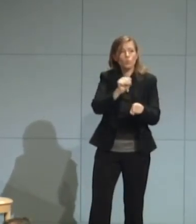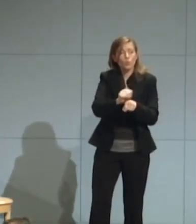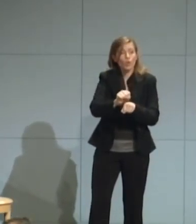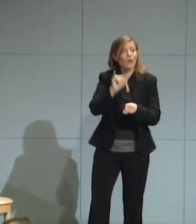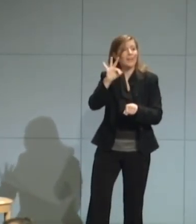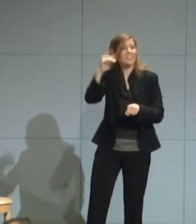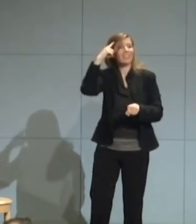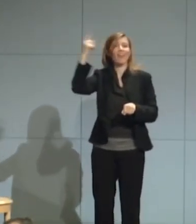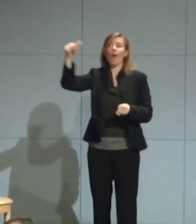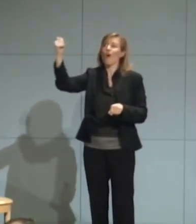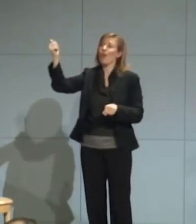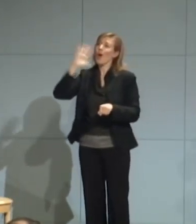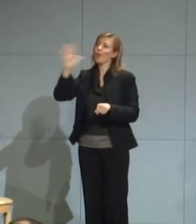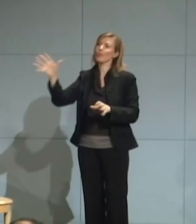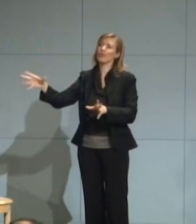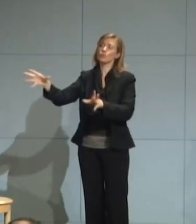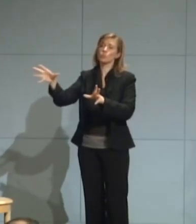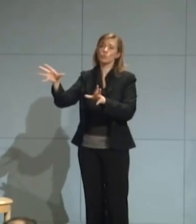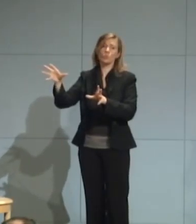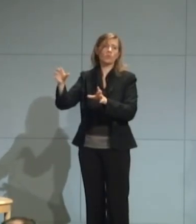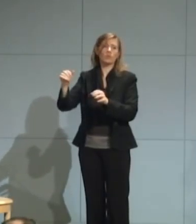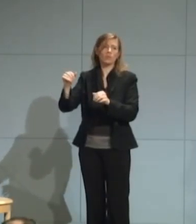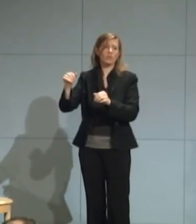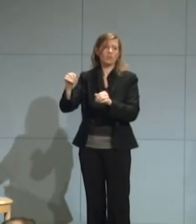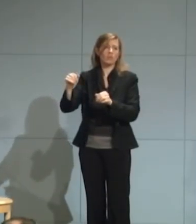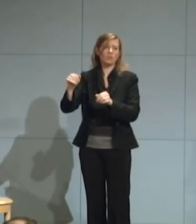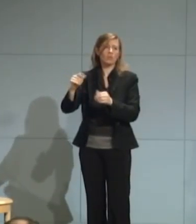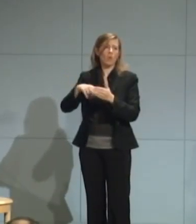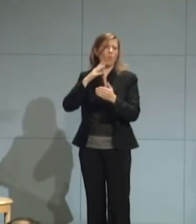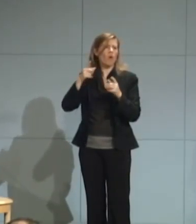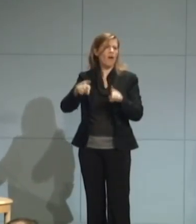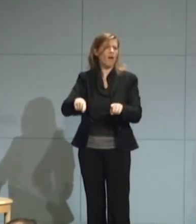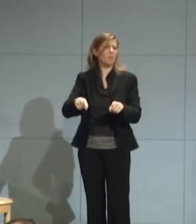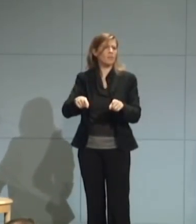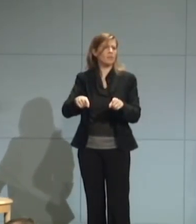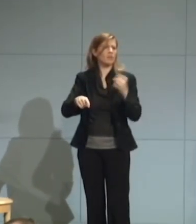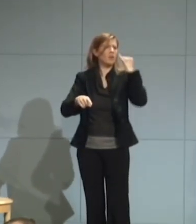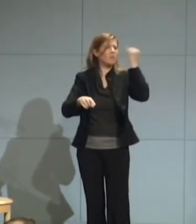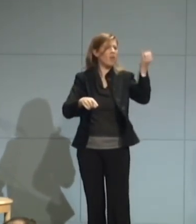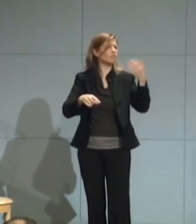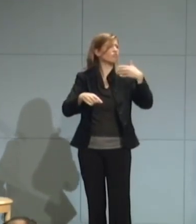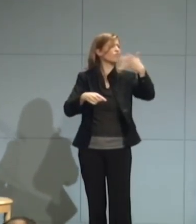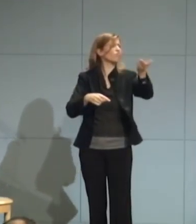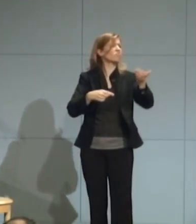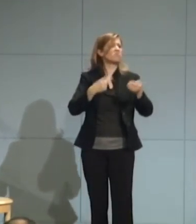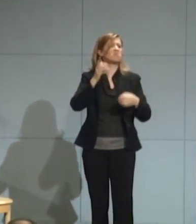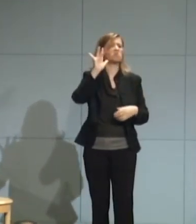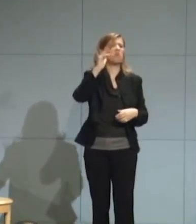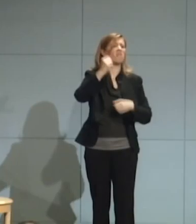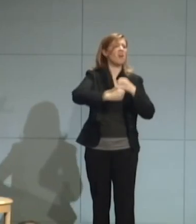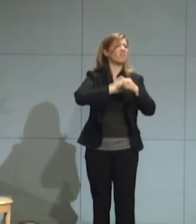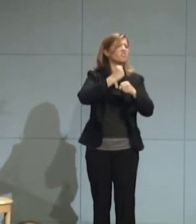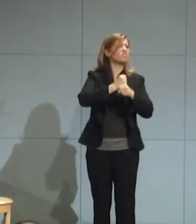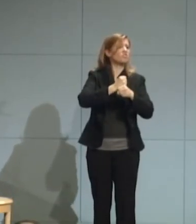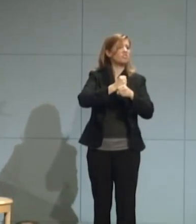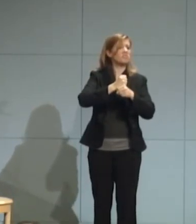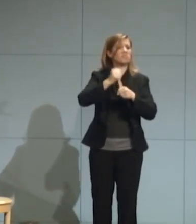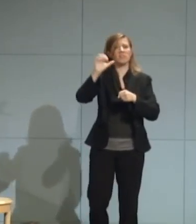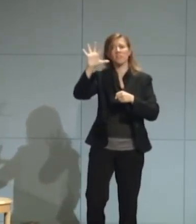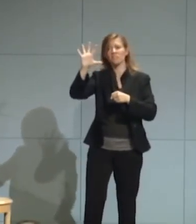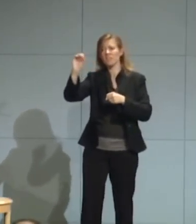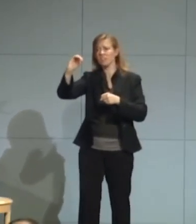rooms over at Georgetown and George Washington University, in the rooms lived in by affluent